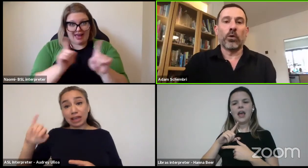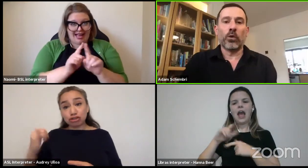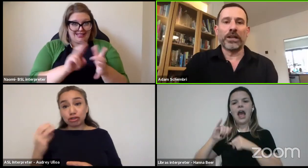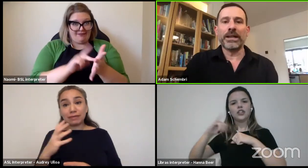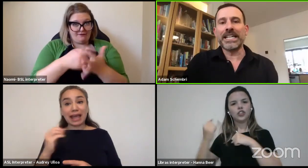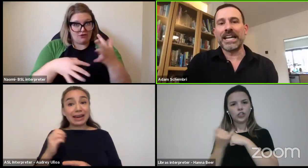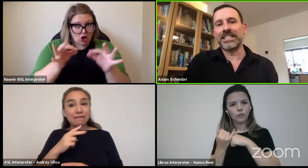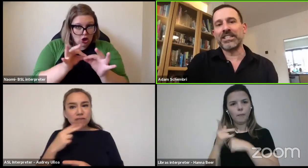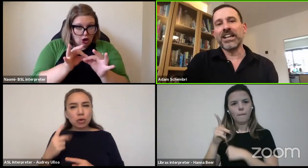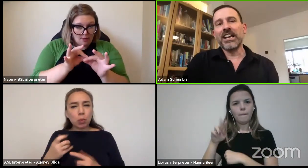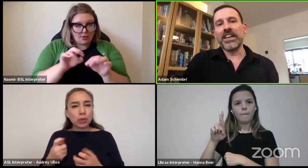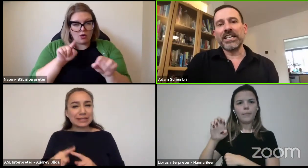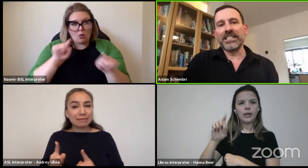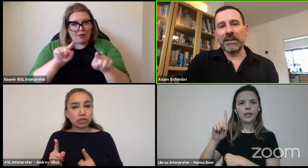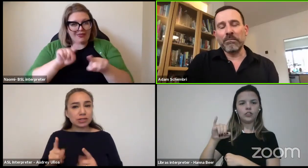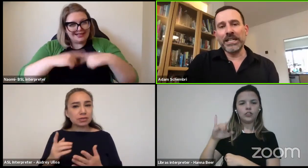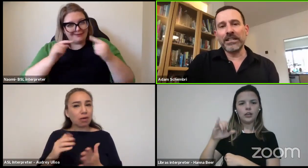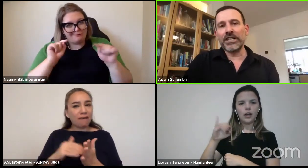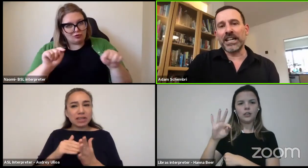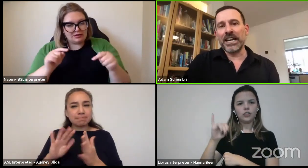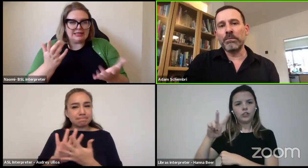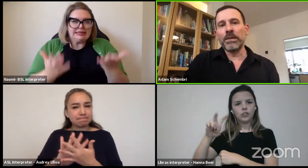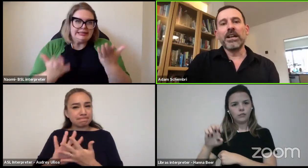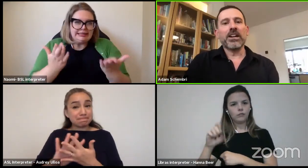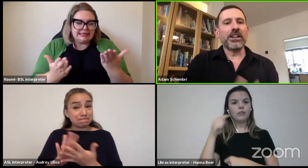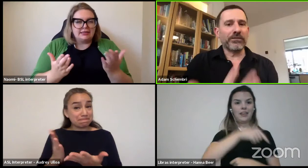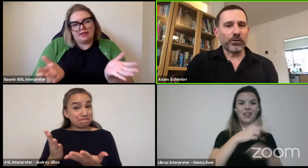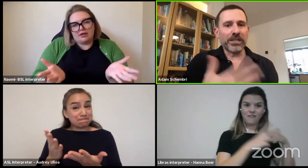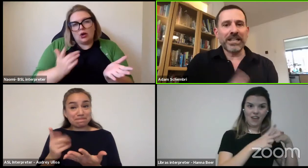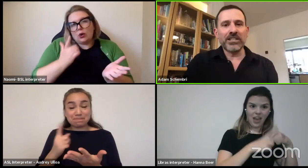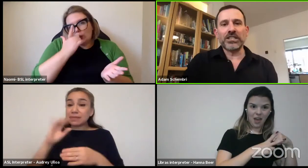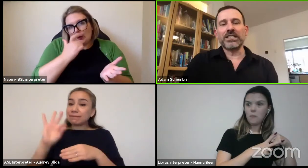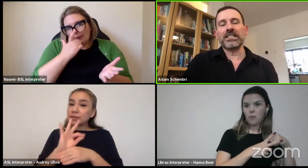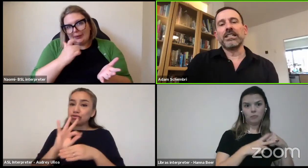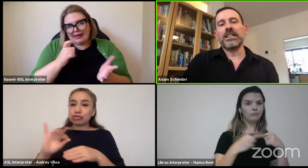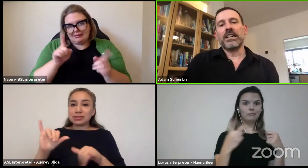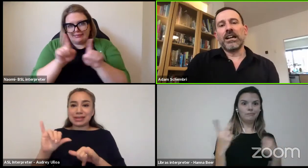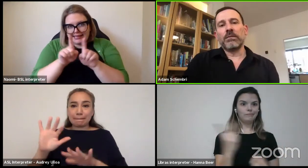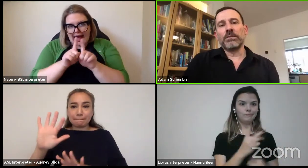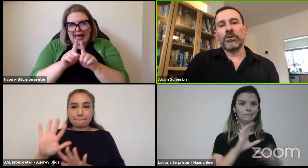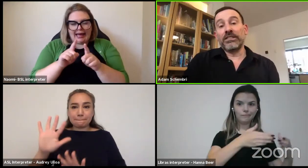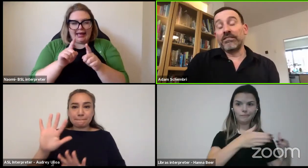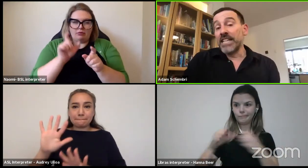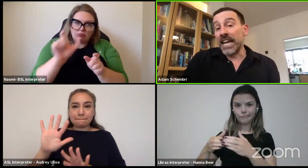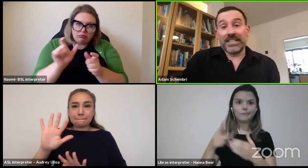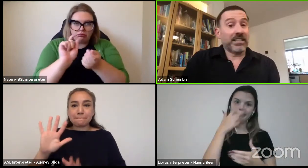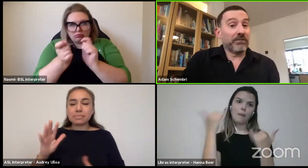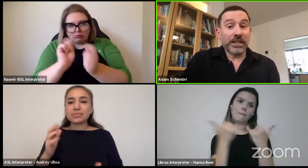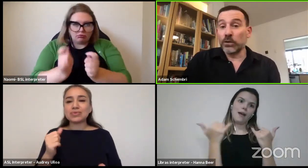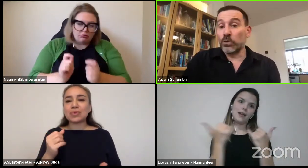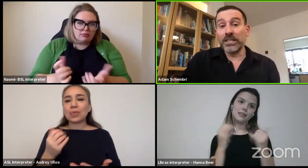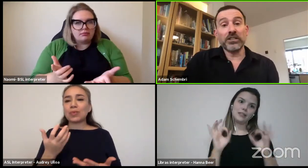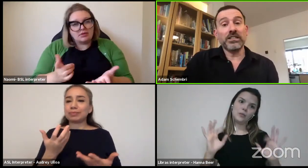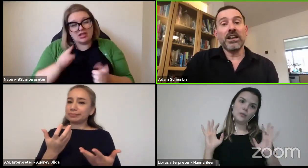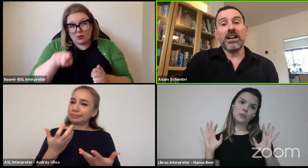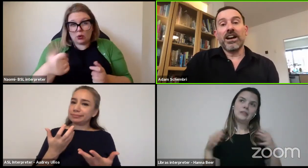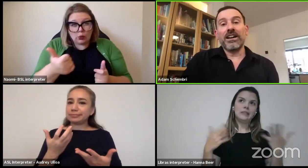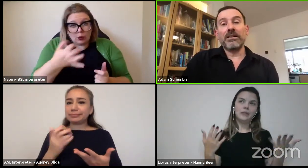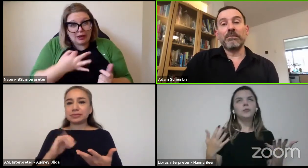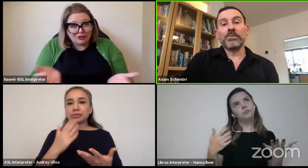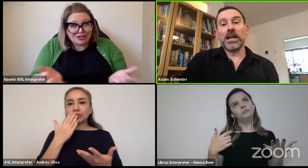at all. In many cases, they can take many of the same kinds of alternations. So yes, that's a really good